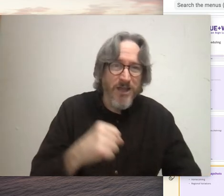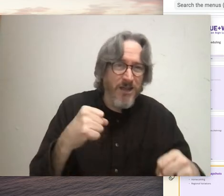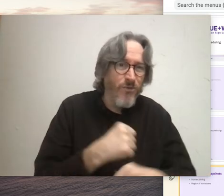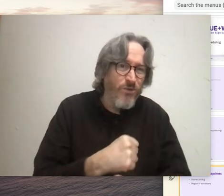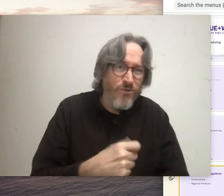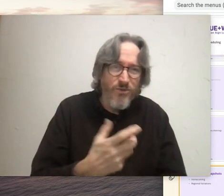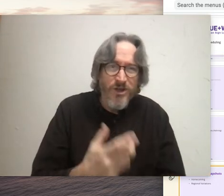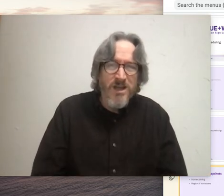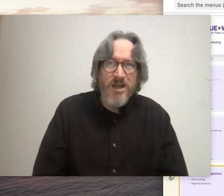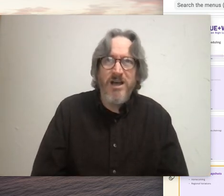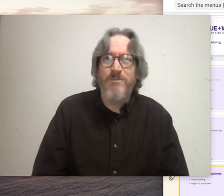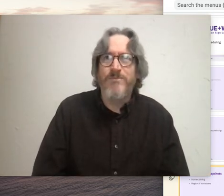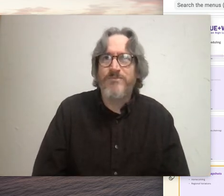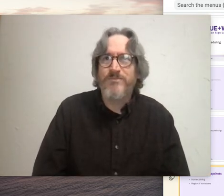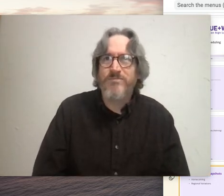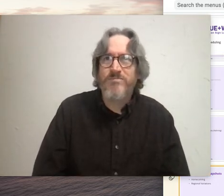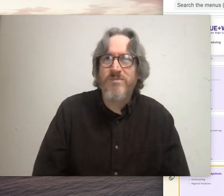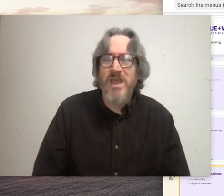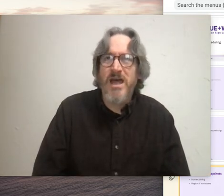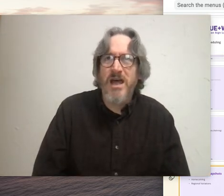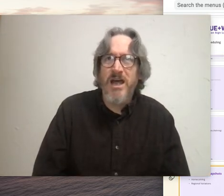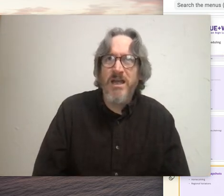football game.